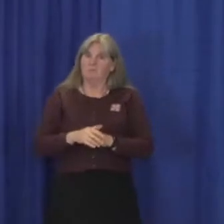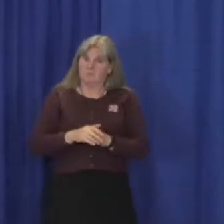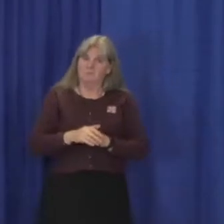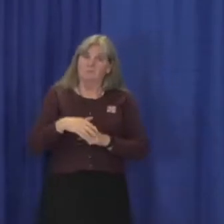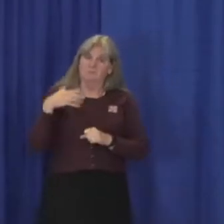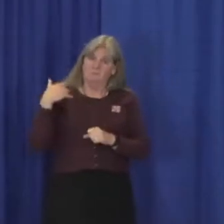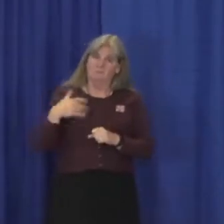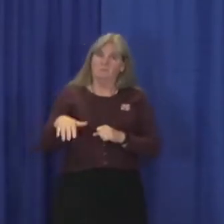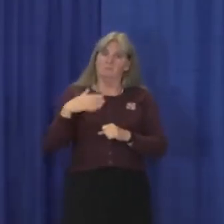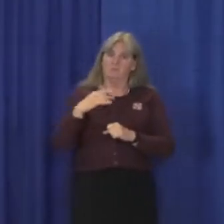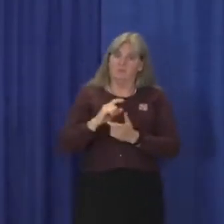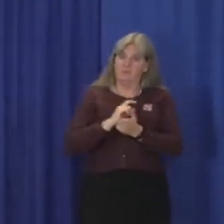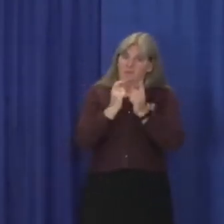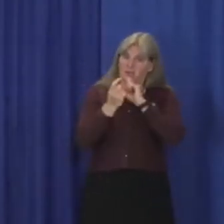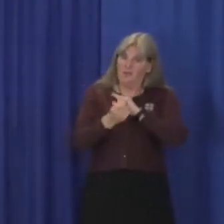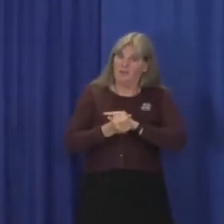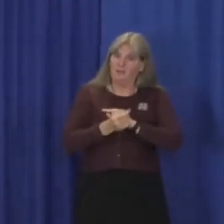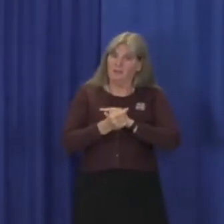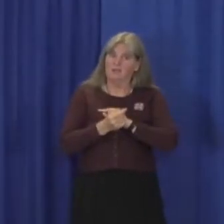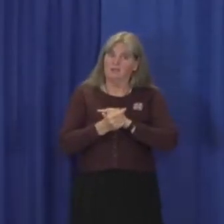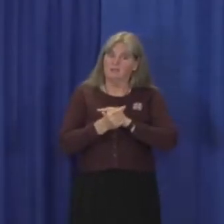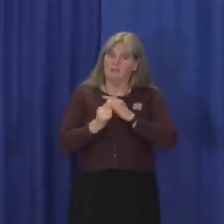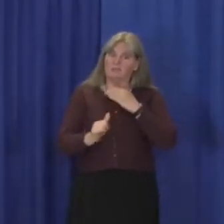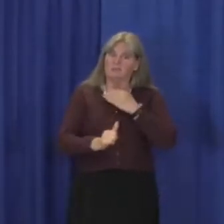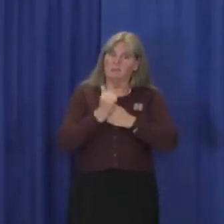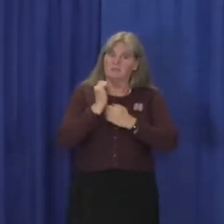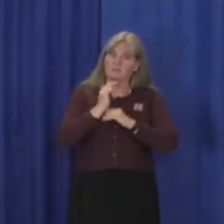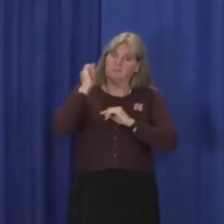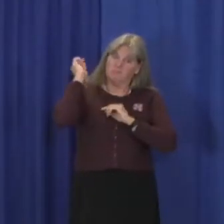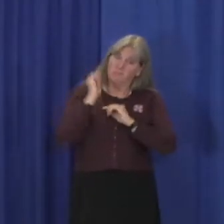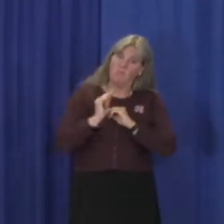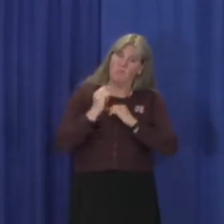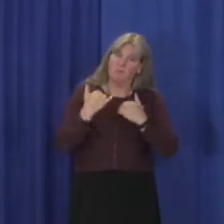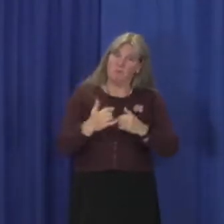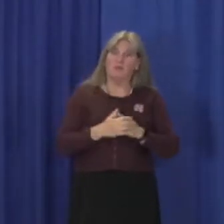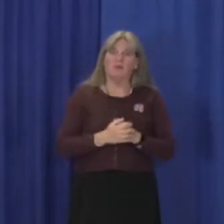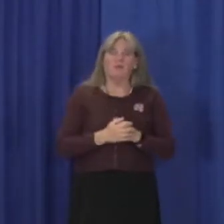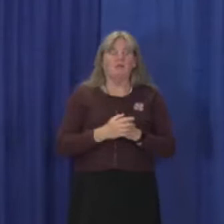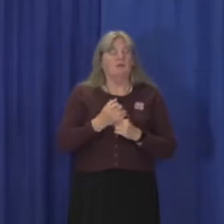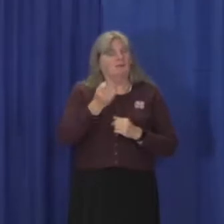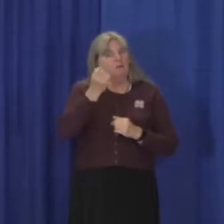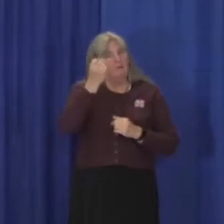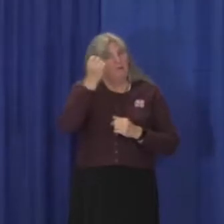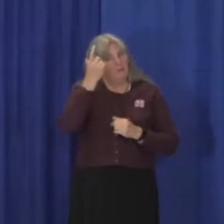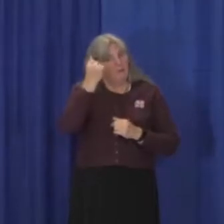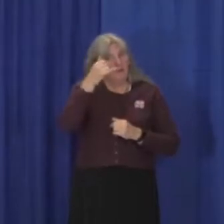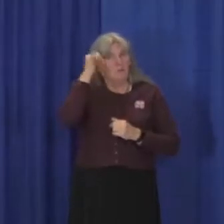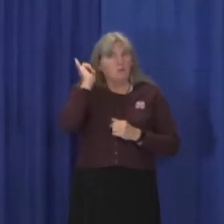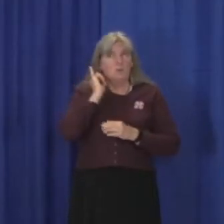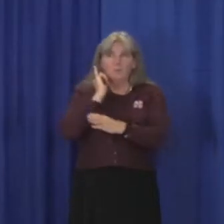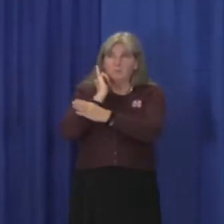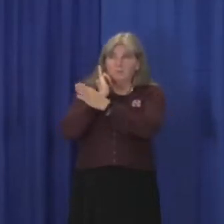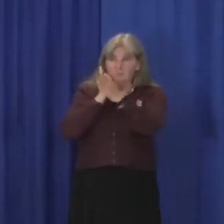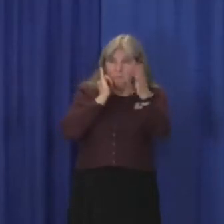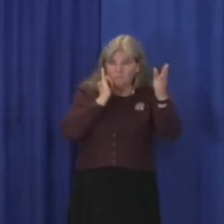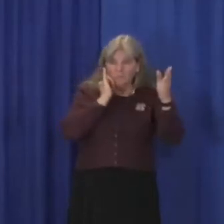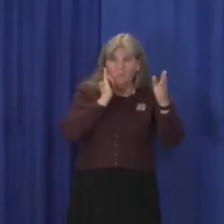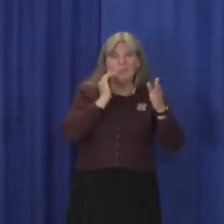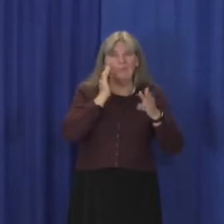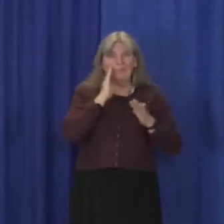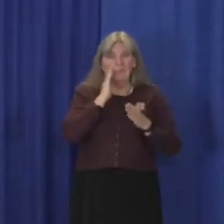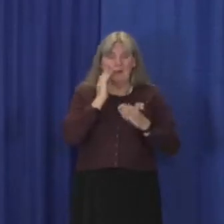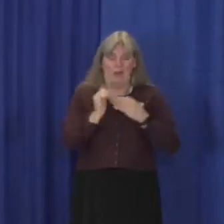significantly changed the risks that we are facing. That being said, Yukoners should know that if the